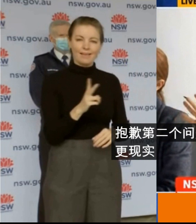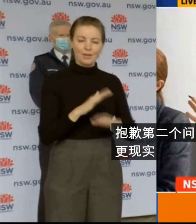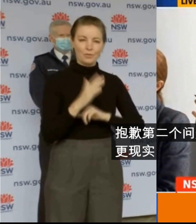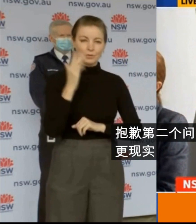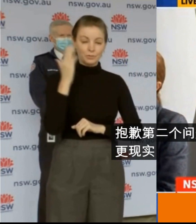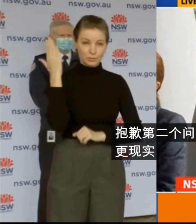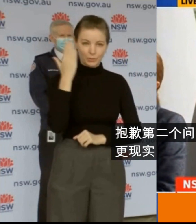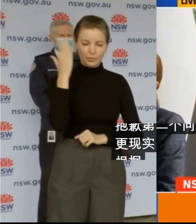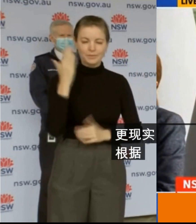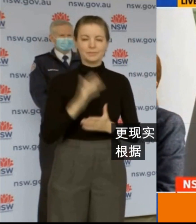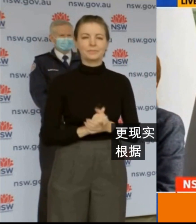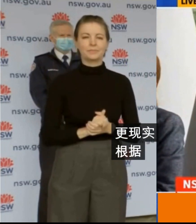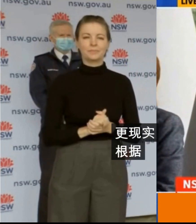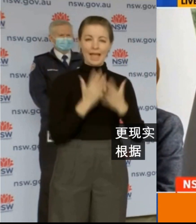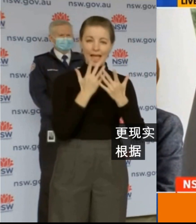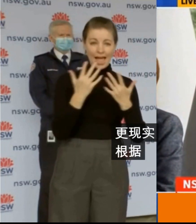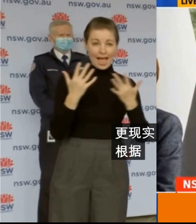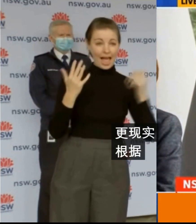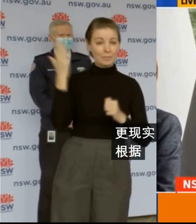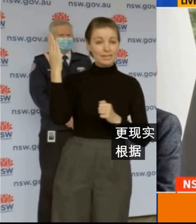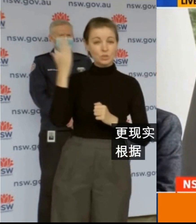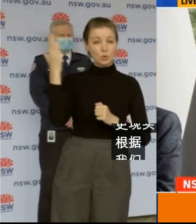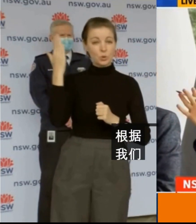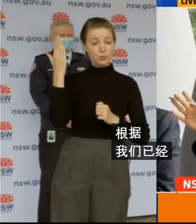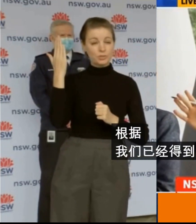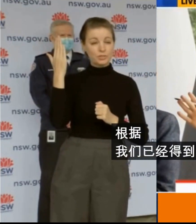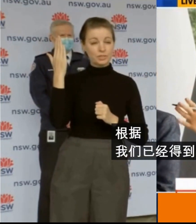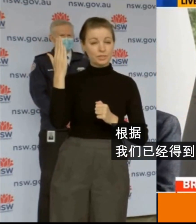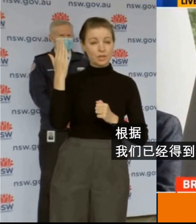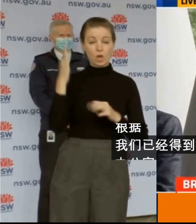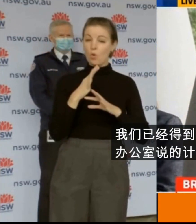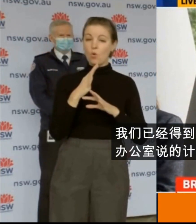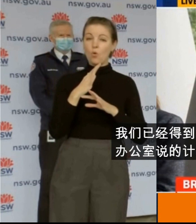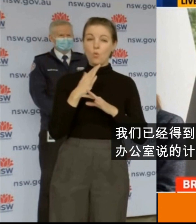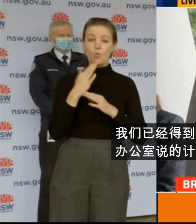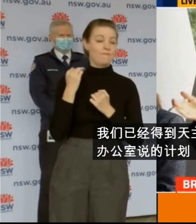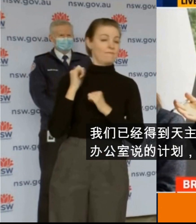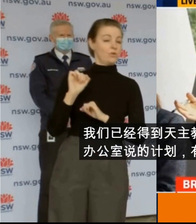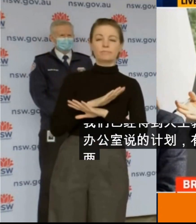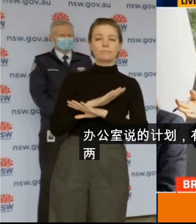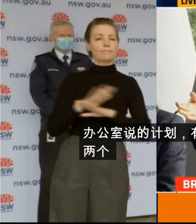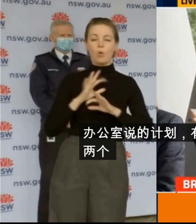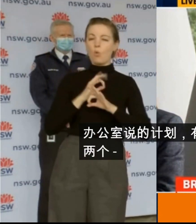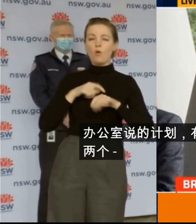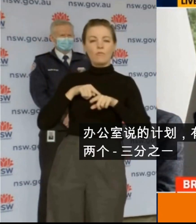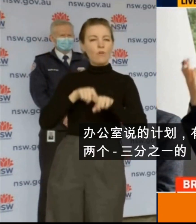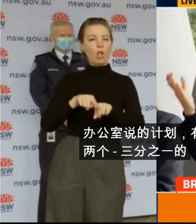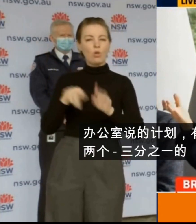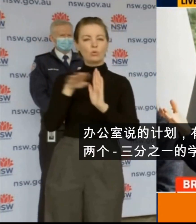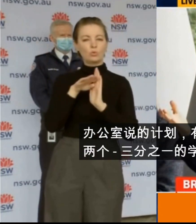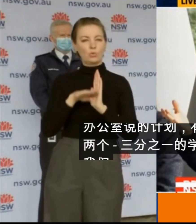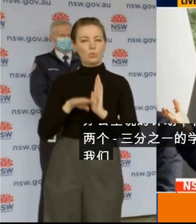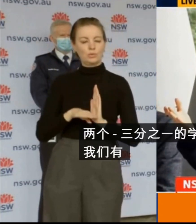how many schools are not going to go back under the plan that we've got? The Catholic Schools Office is saying it could be as many as 2/3 of